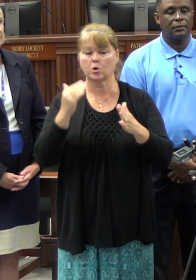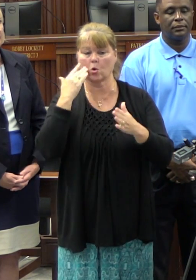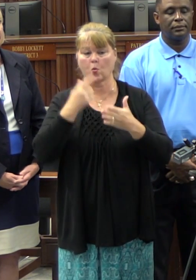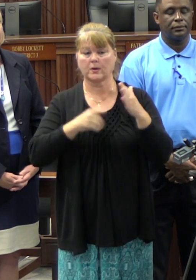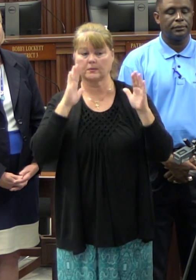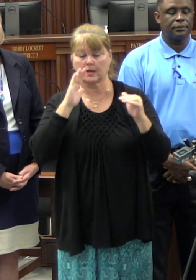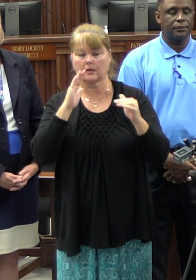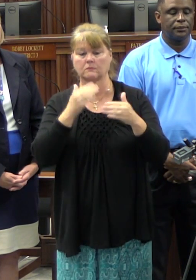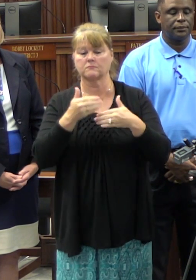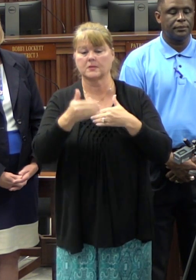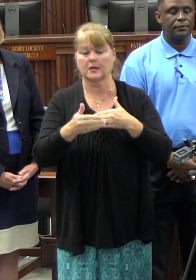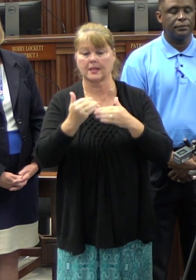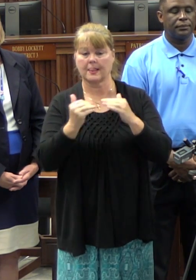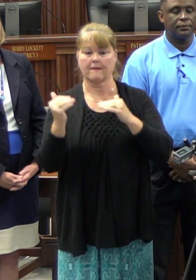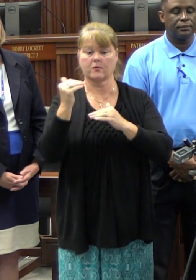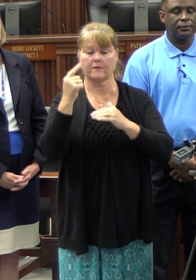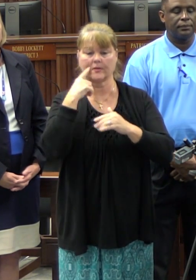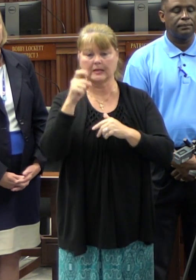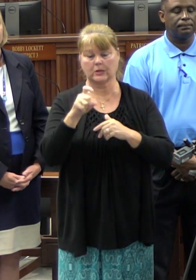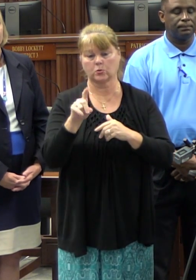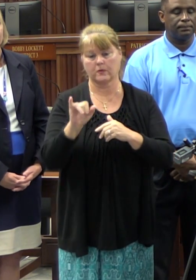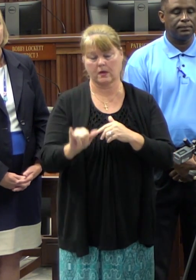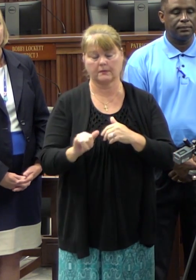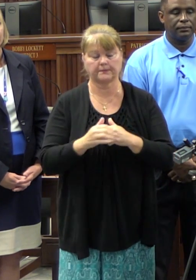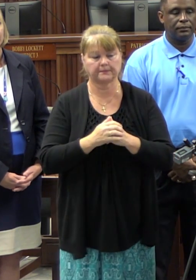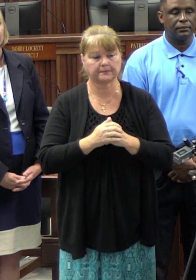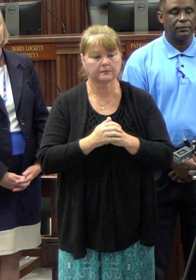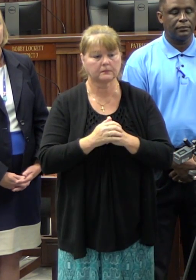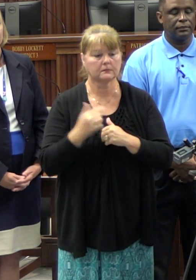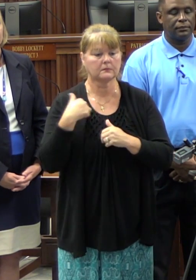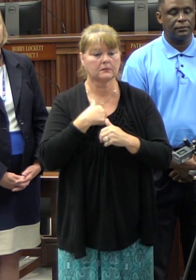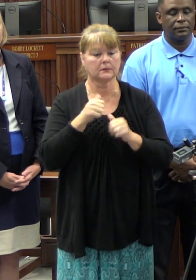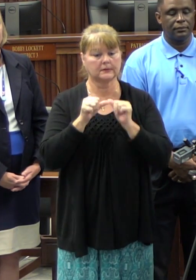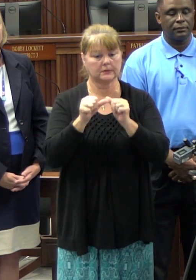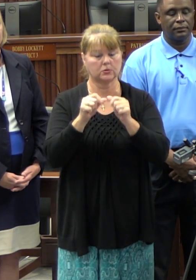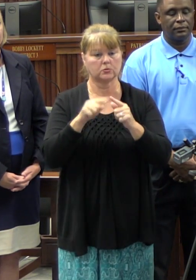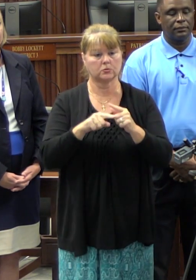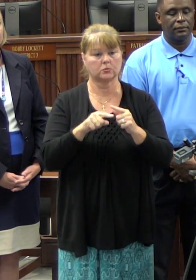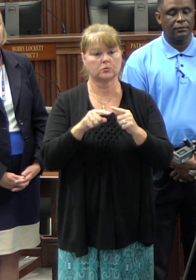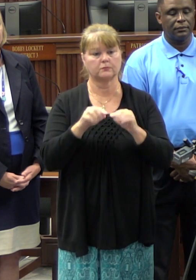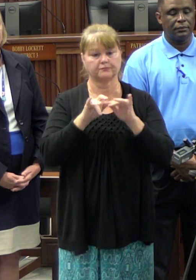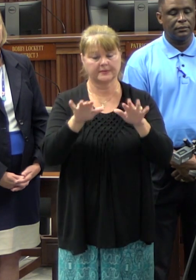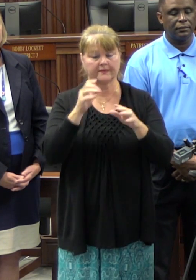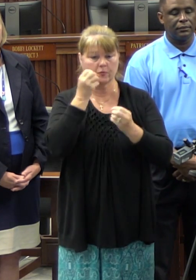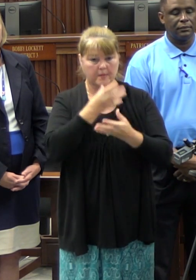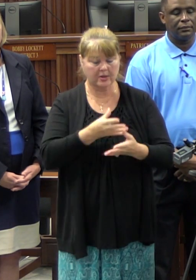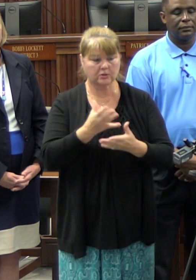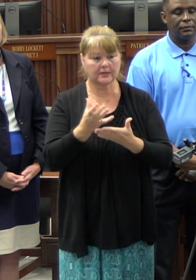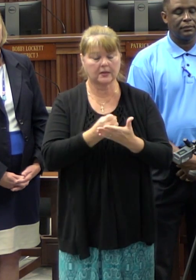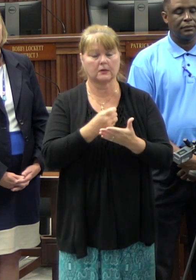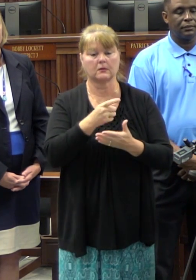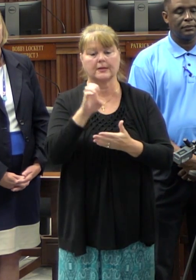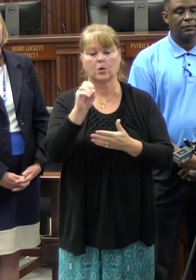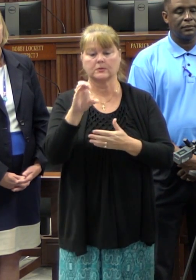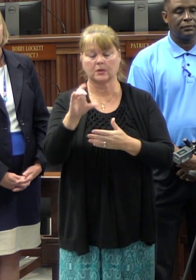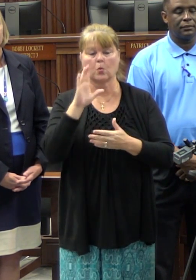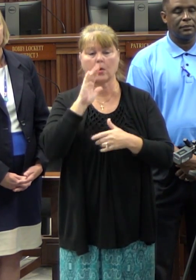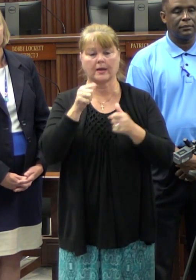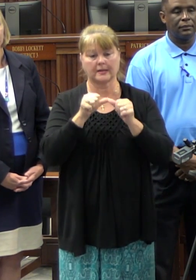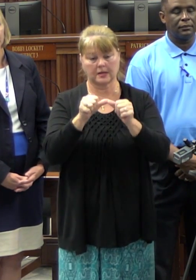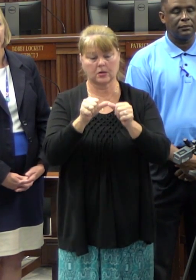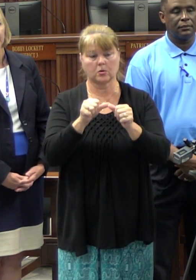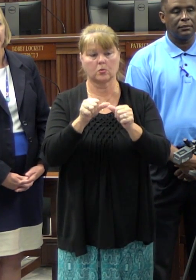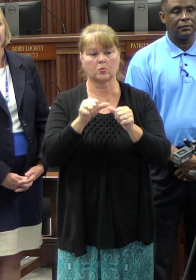ready to move to the next level if we need to do that. We are continuing to disseminate information. Our EOC will continue to be